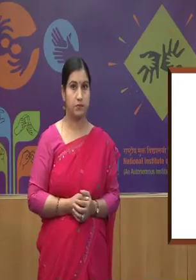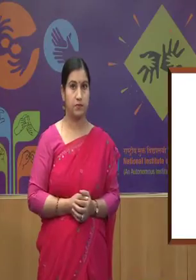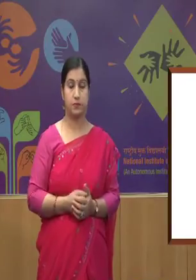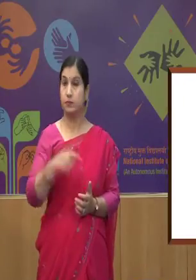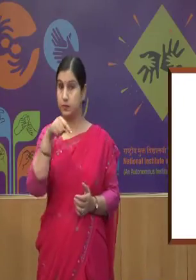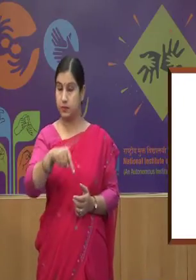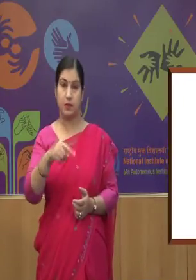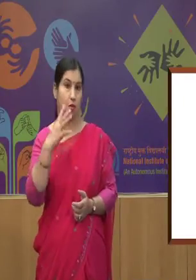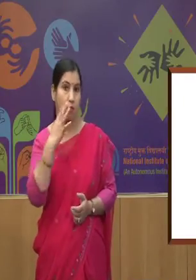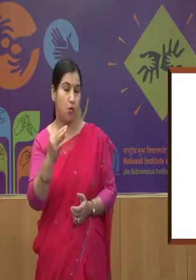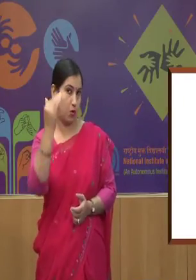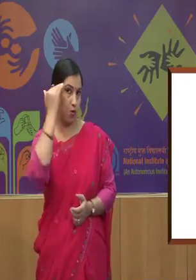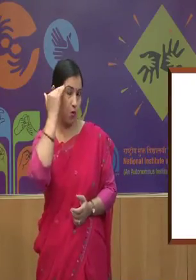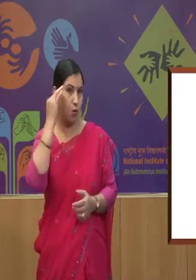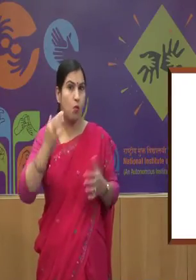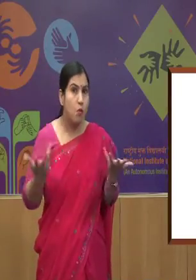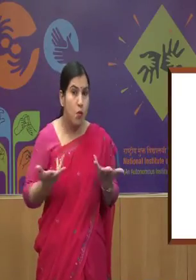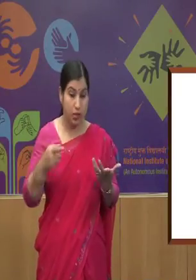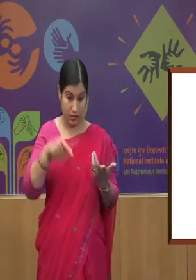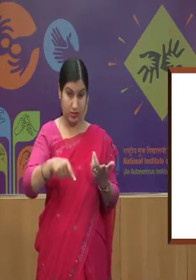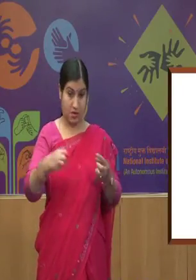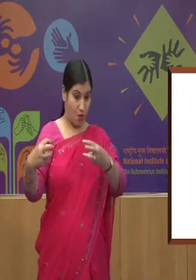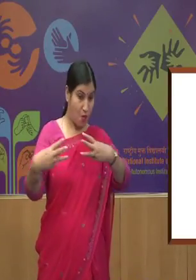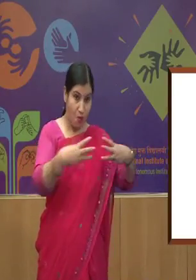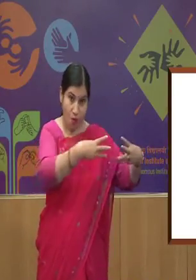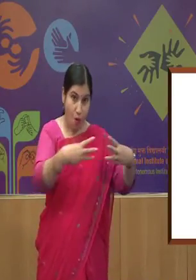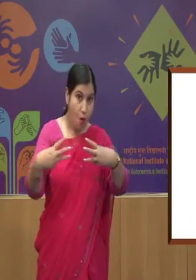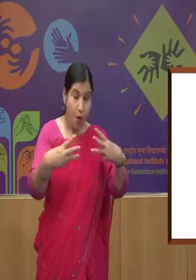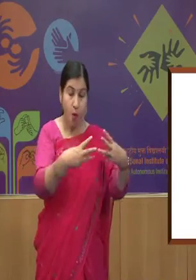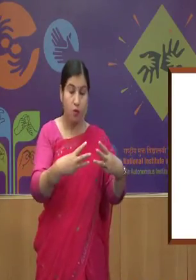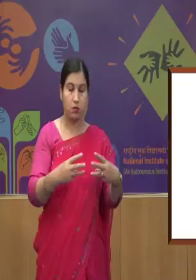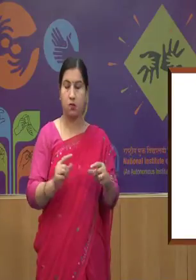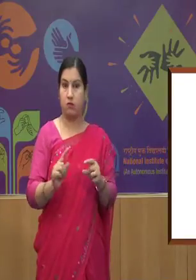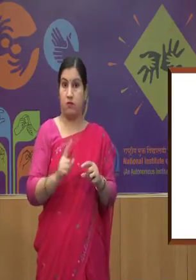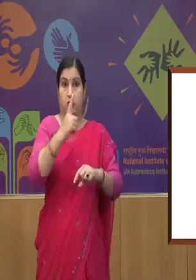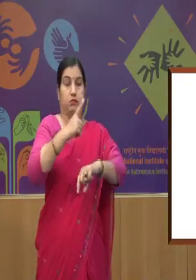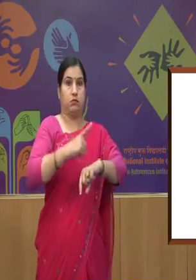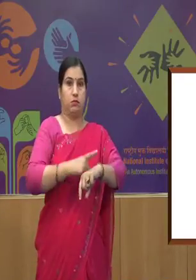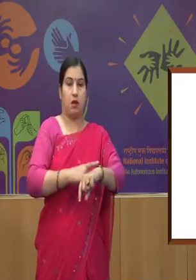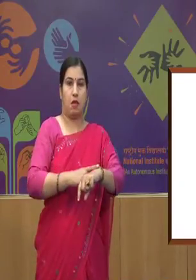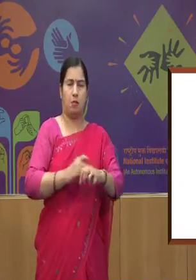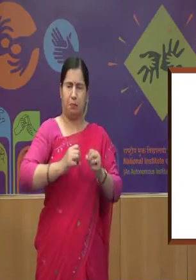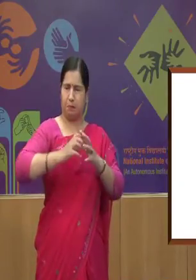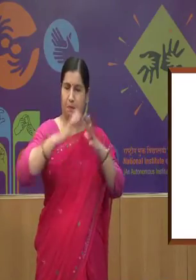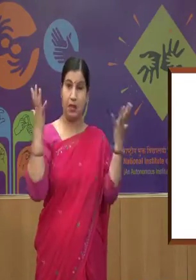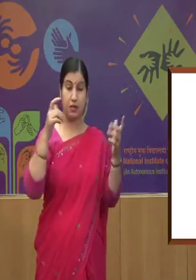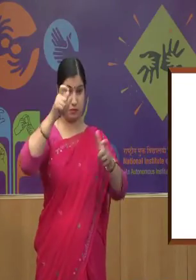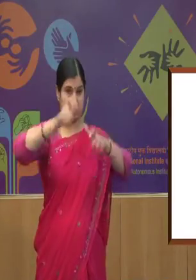It is important to note that this war was much bigger in scale than any other